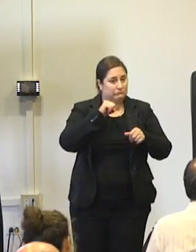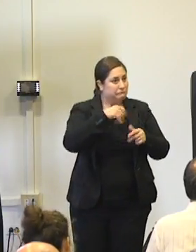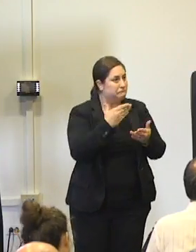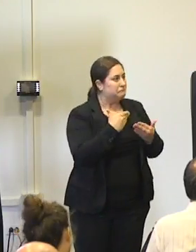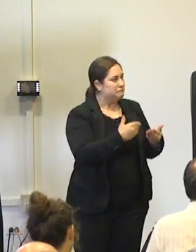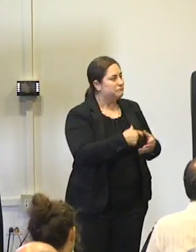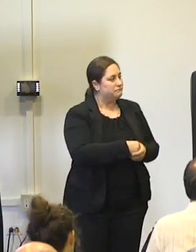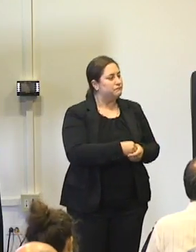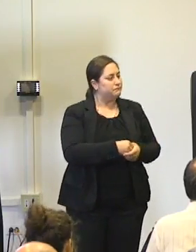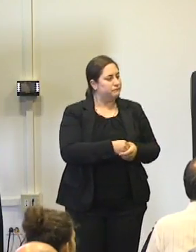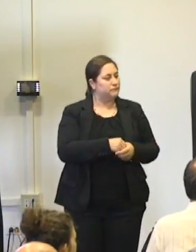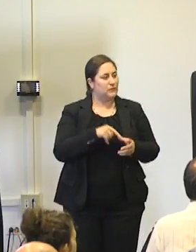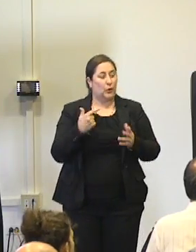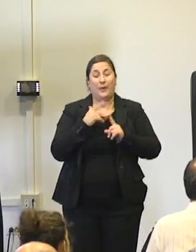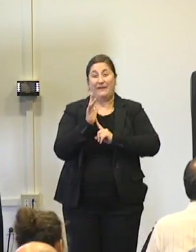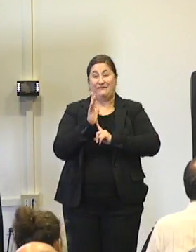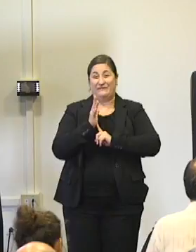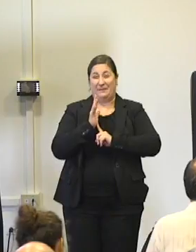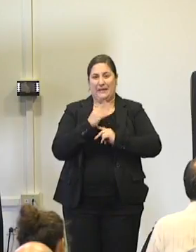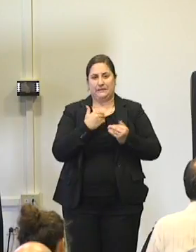Okay. So